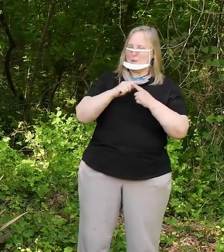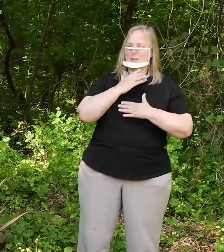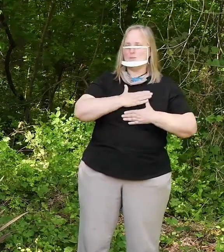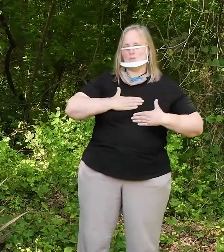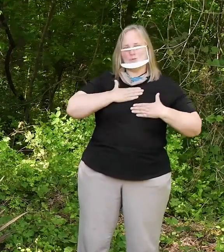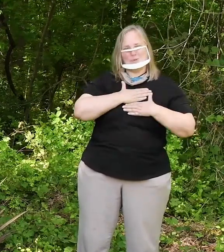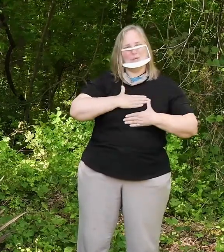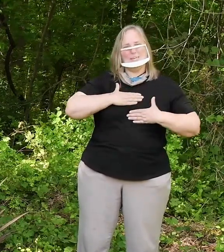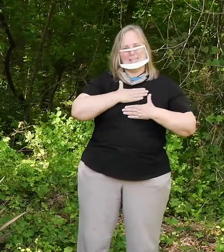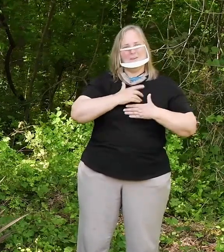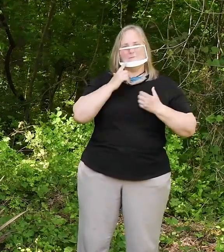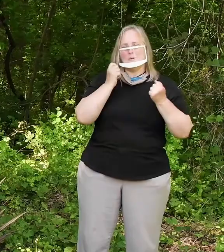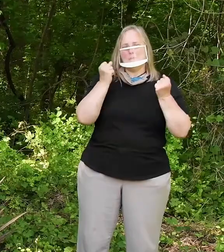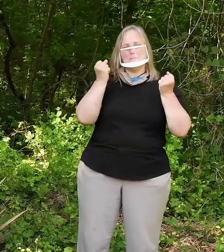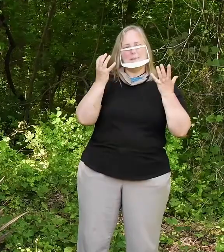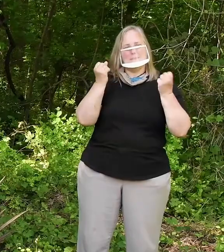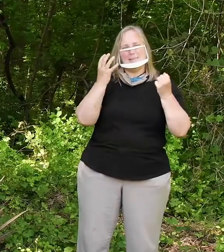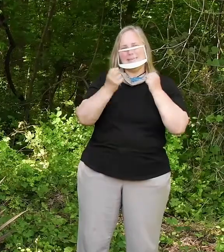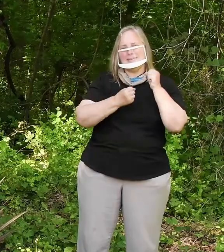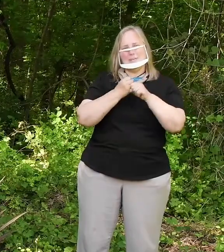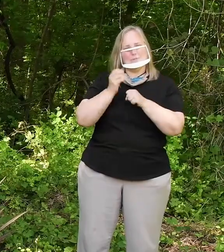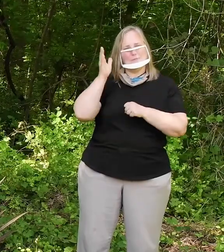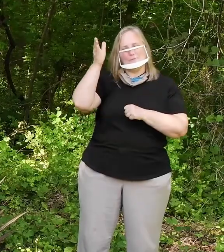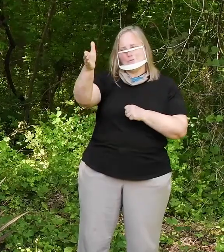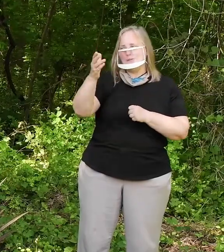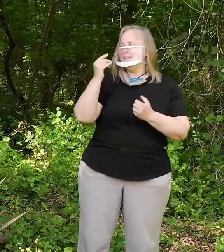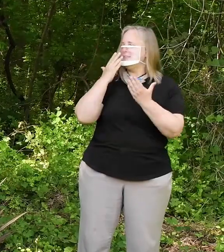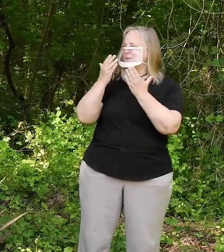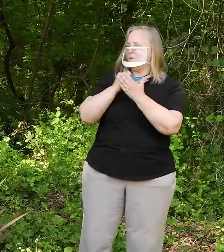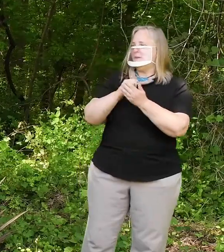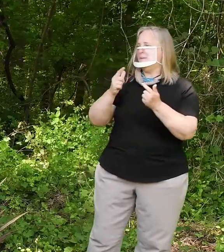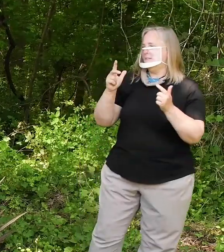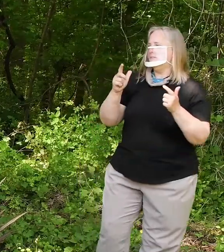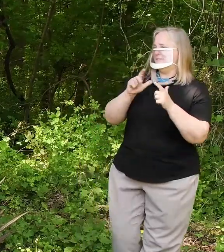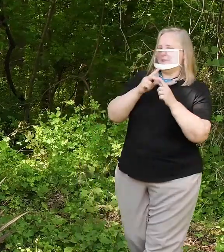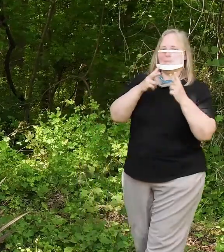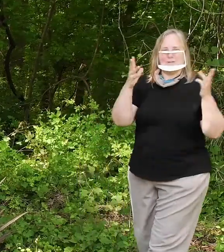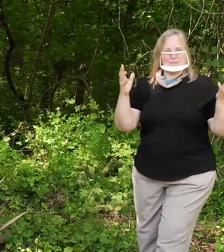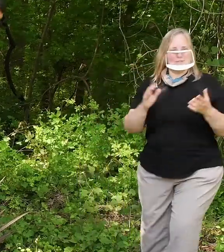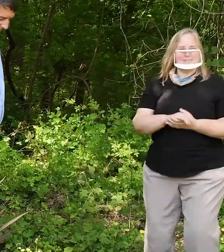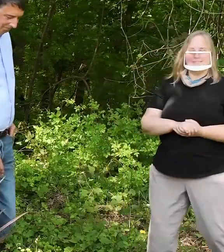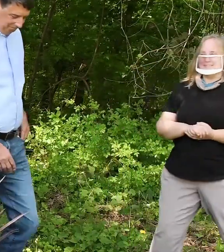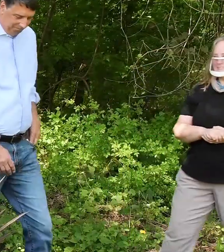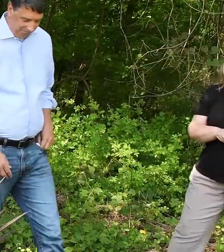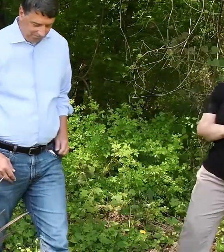it for many, many, many years to come. So thank you all very much.